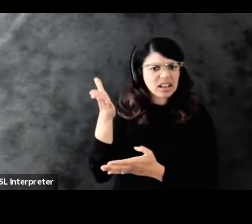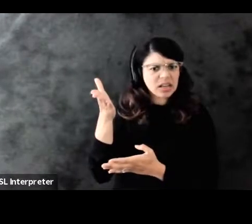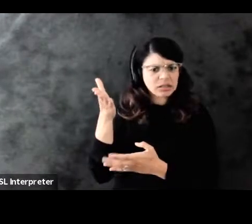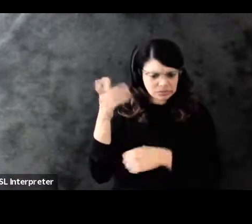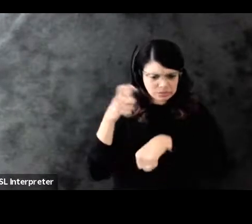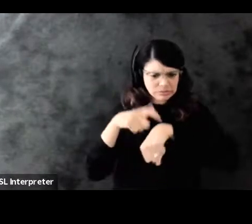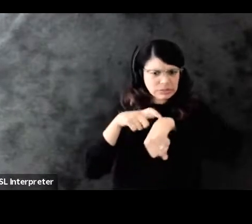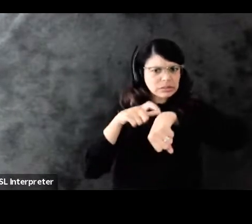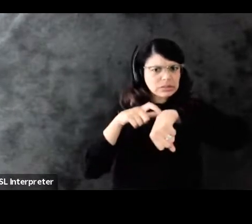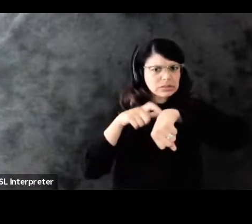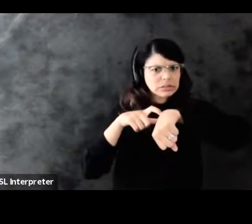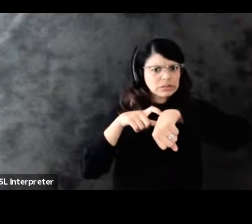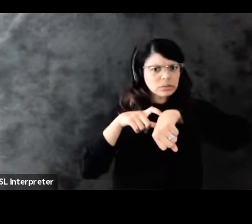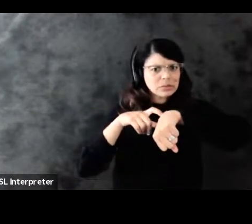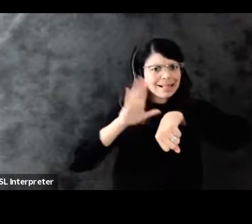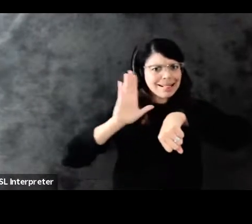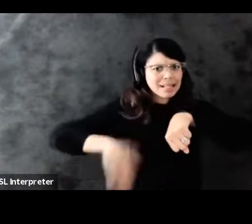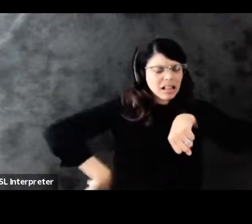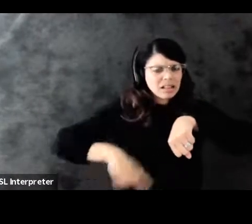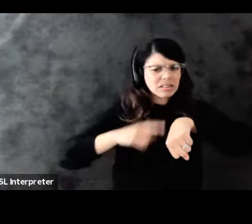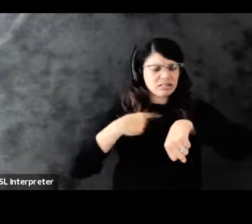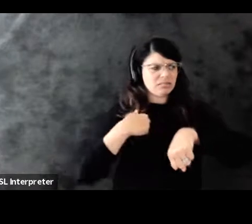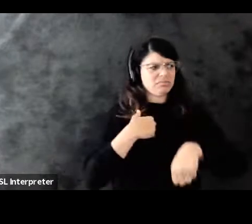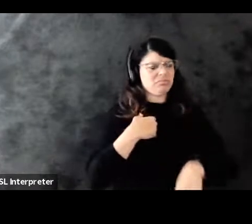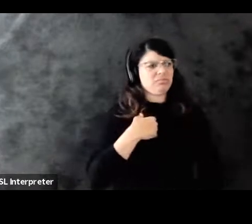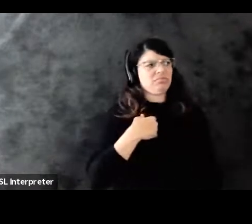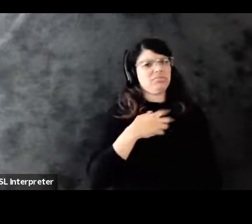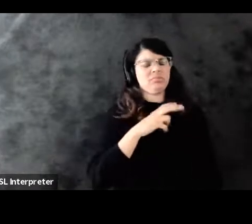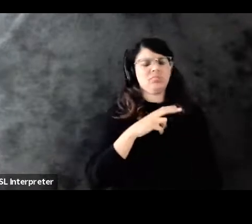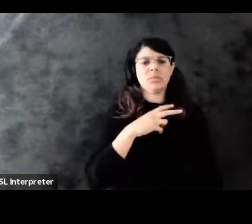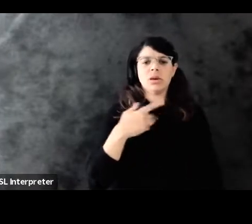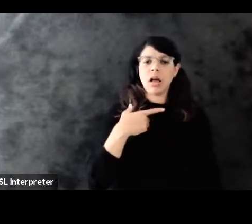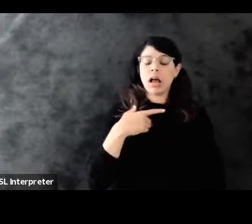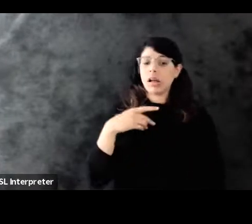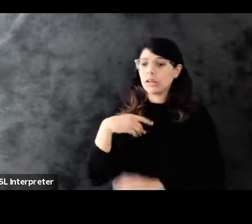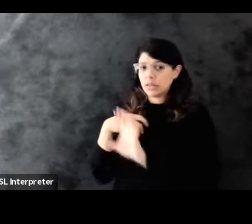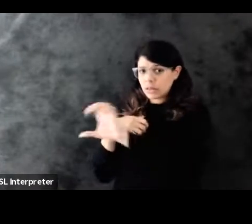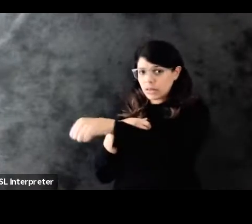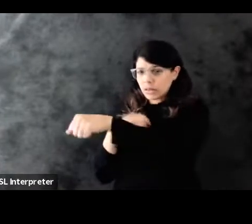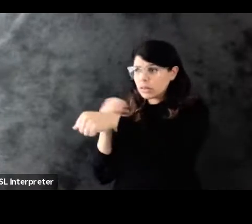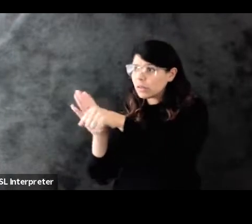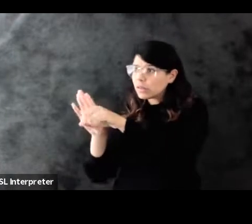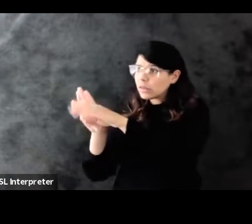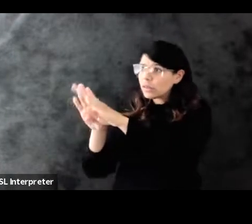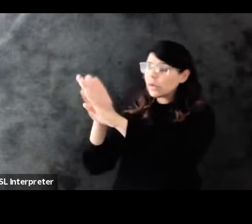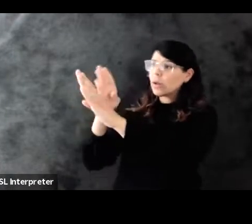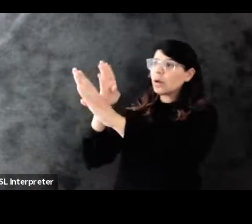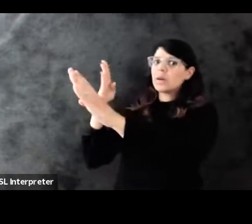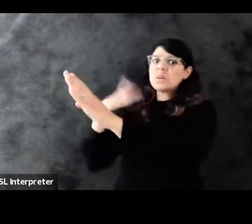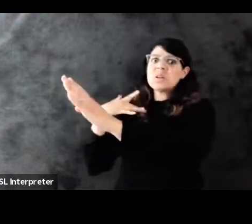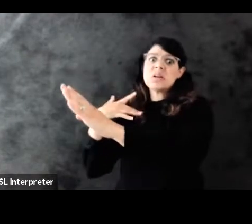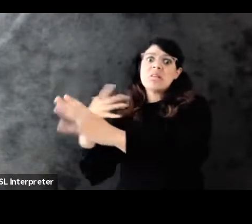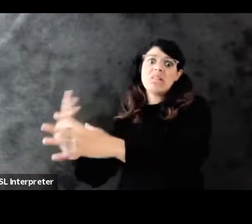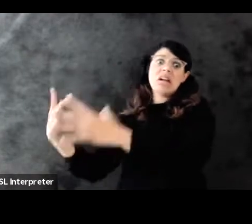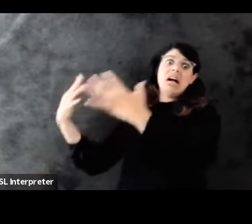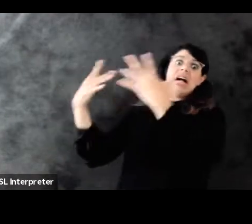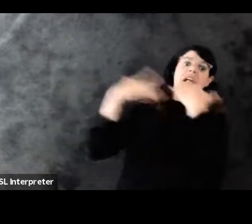in trouble. So I go to the front door and I open the door and bang, man, these guys, cops,